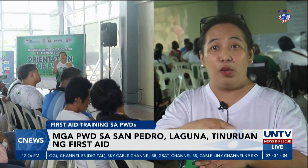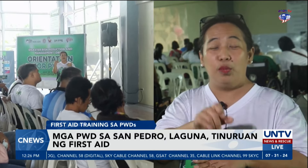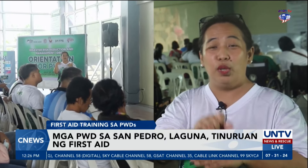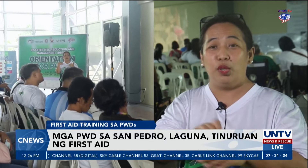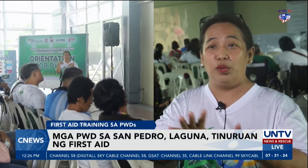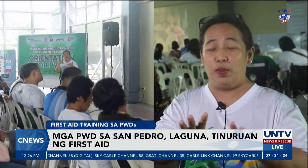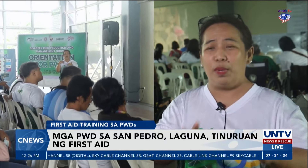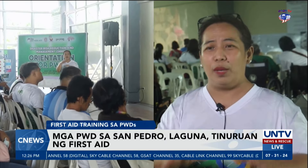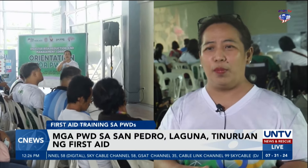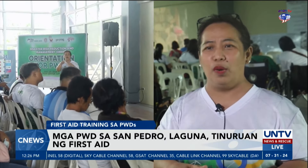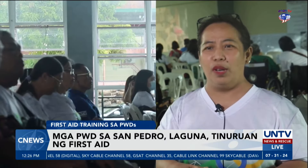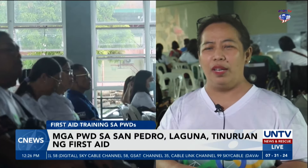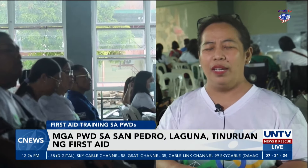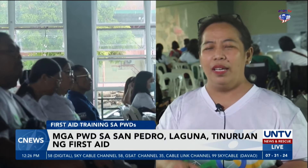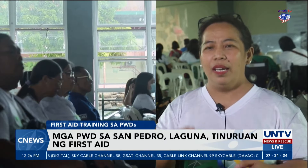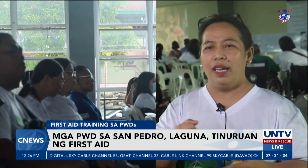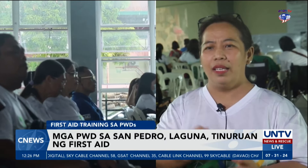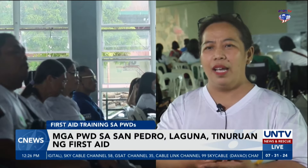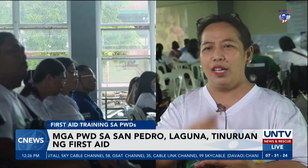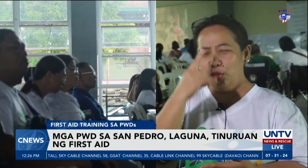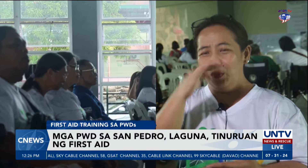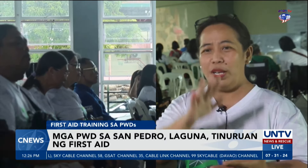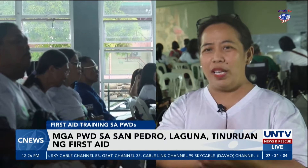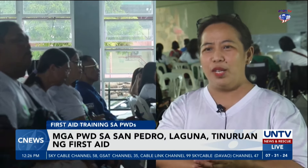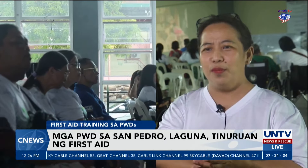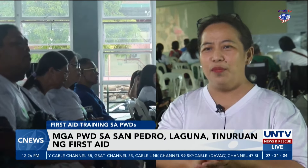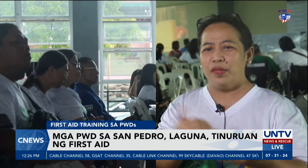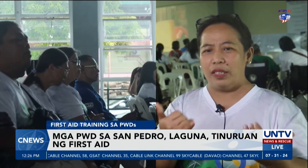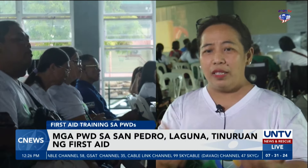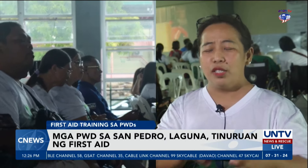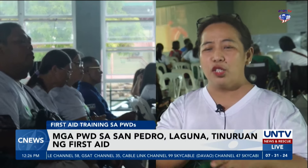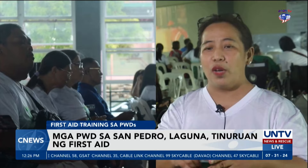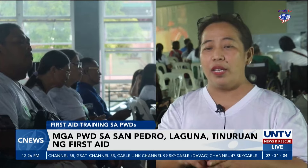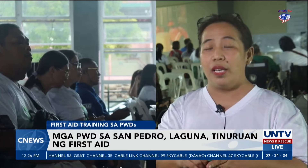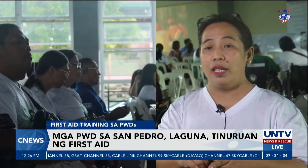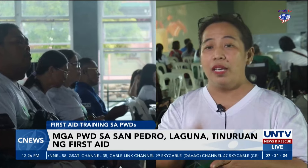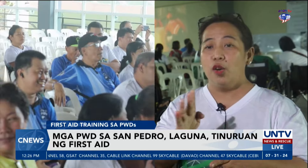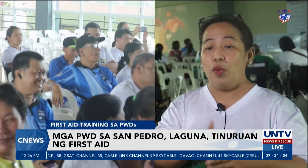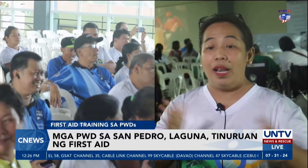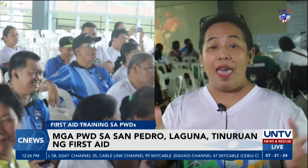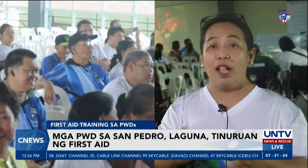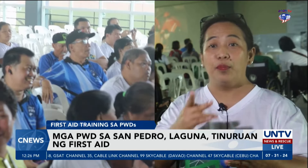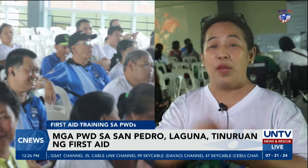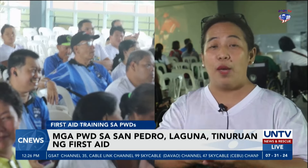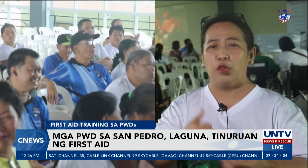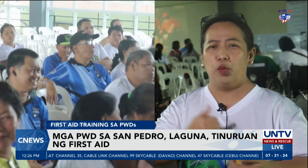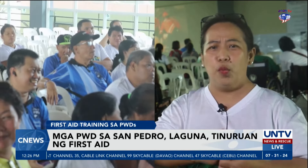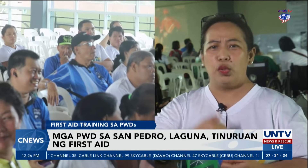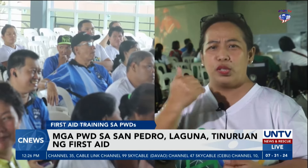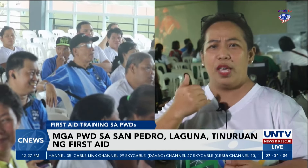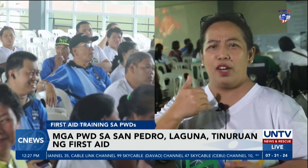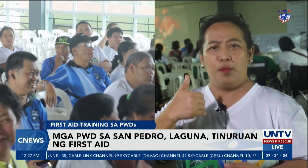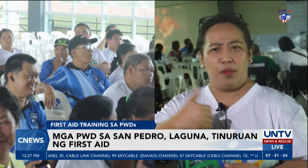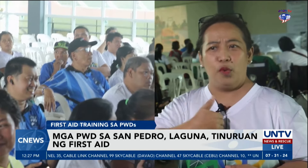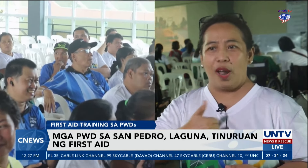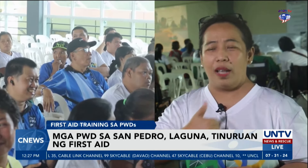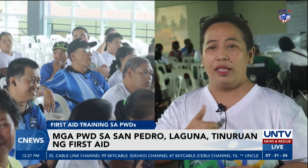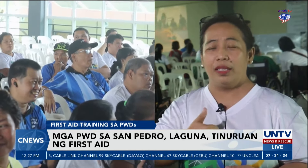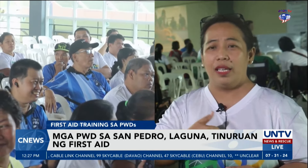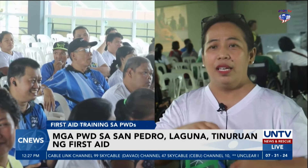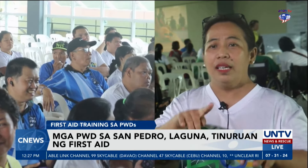mga PWD people. And I do believe that this training will help them to boost